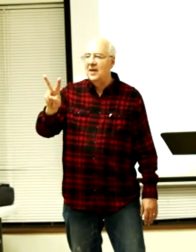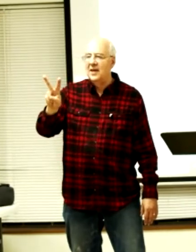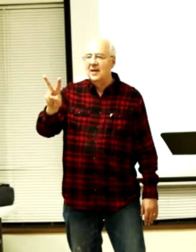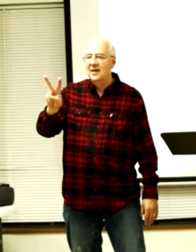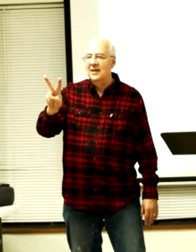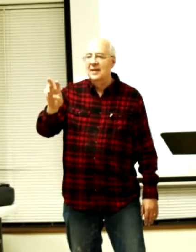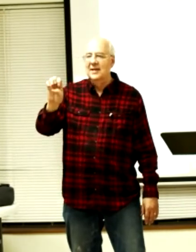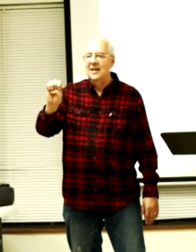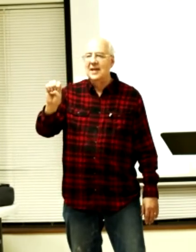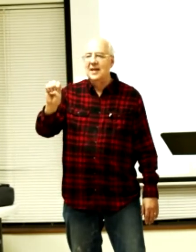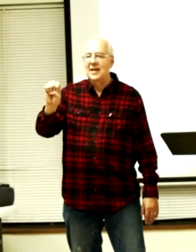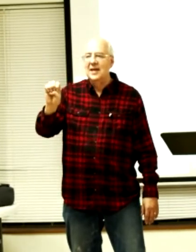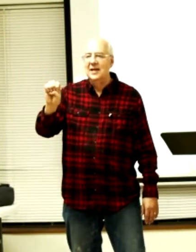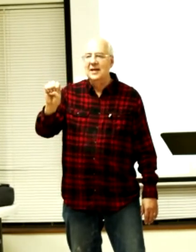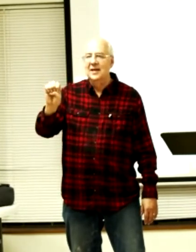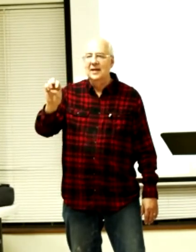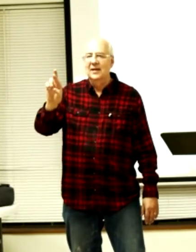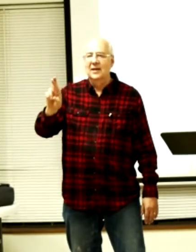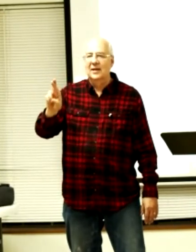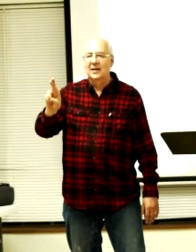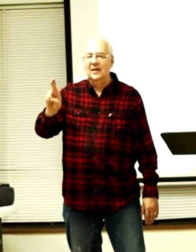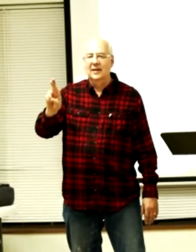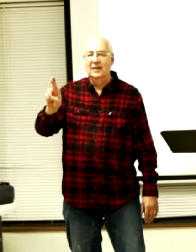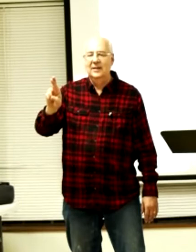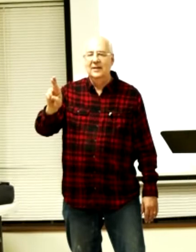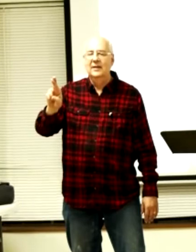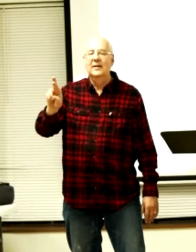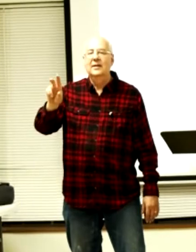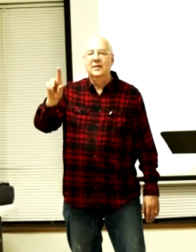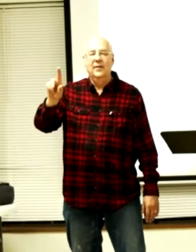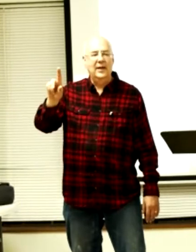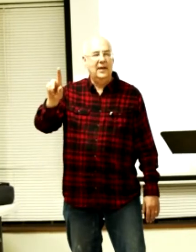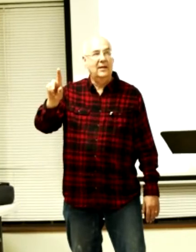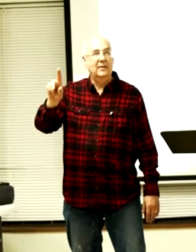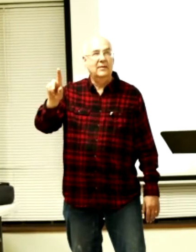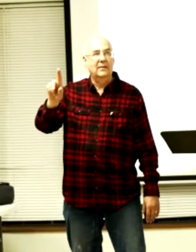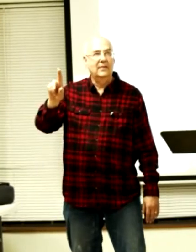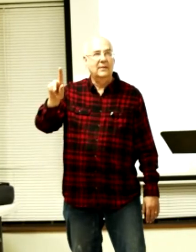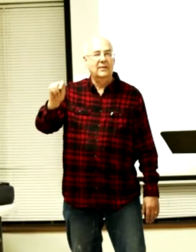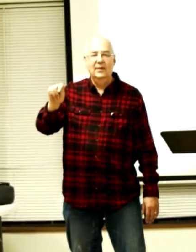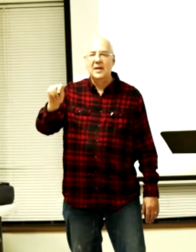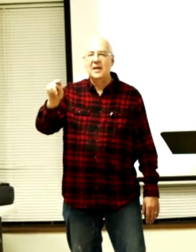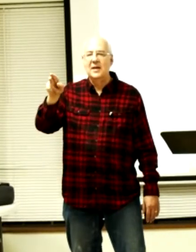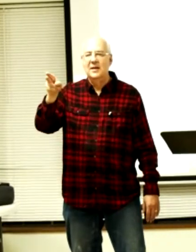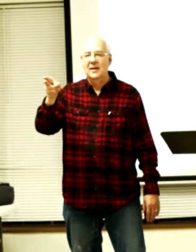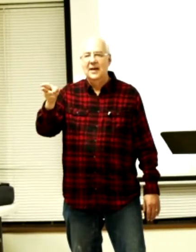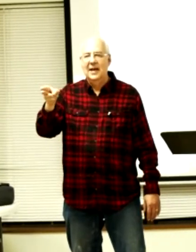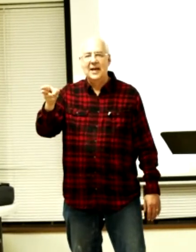V, E, R. The, T,